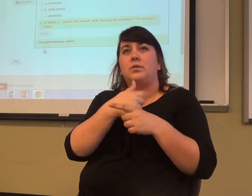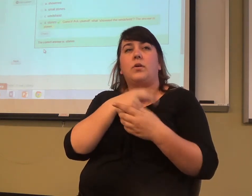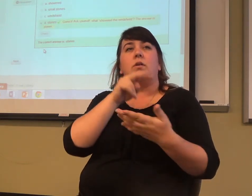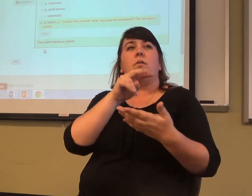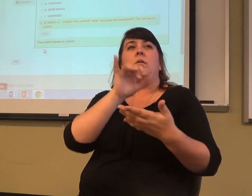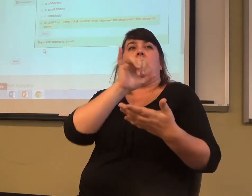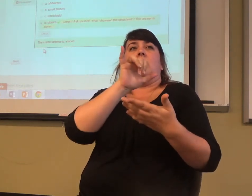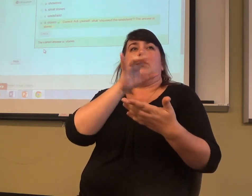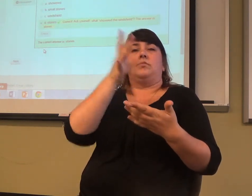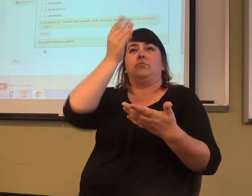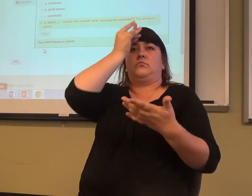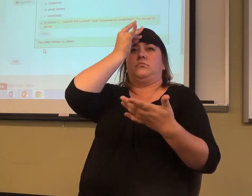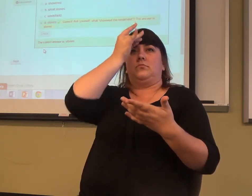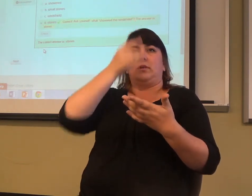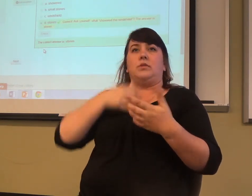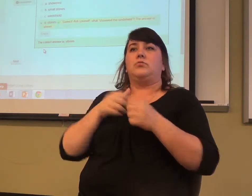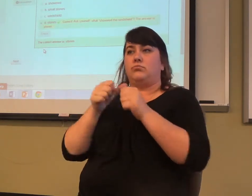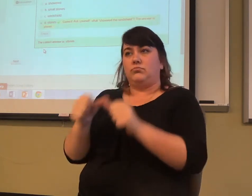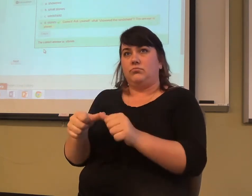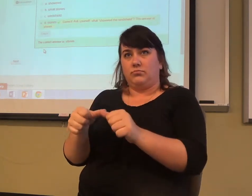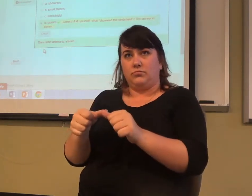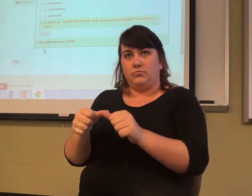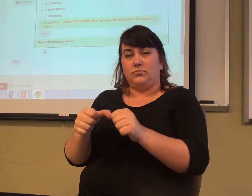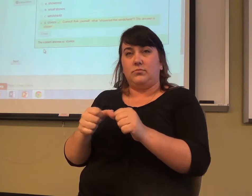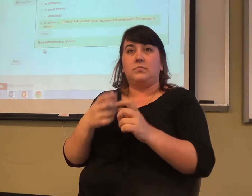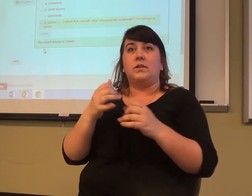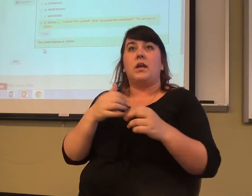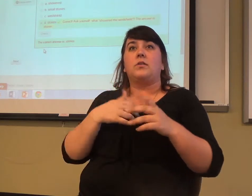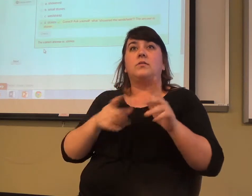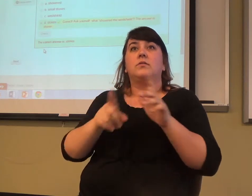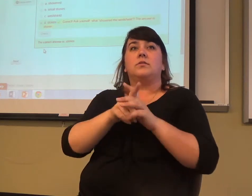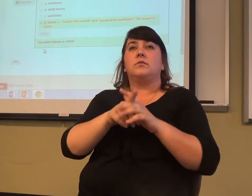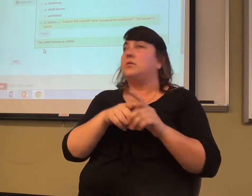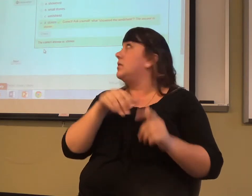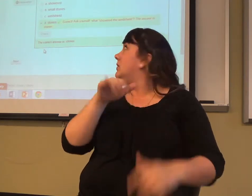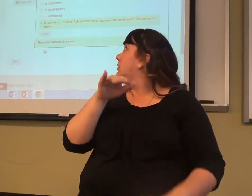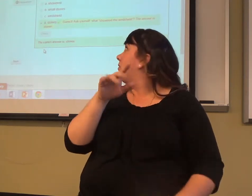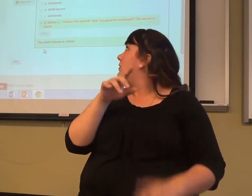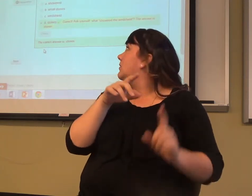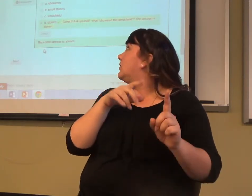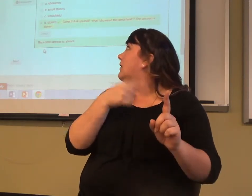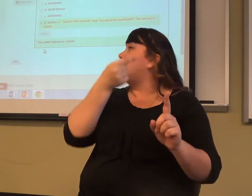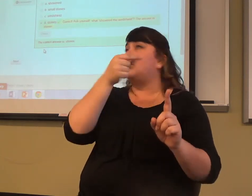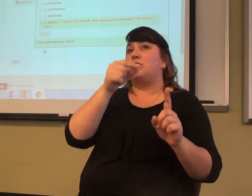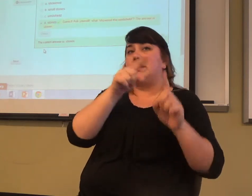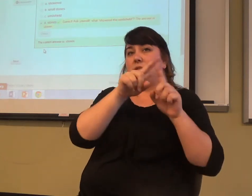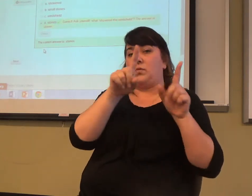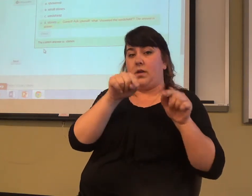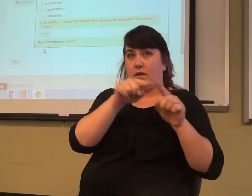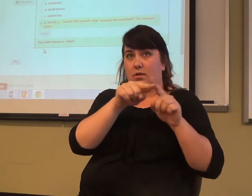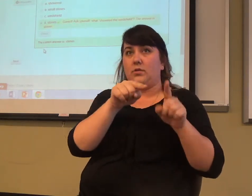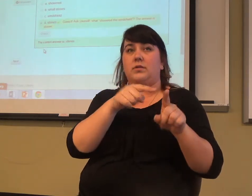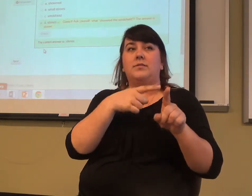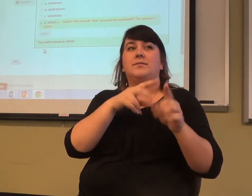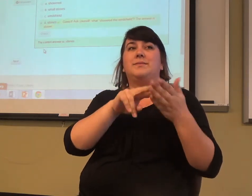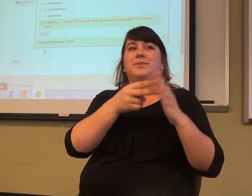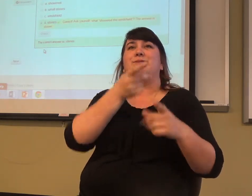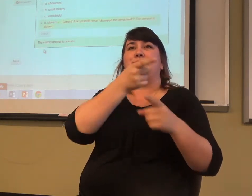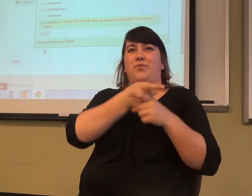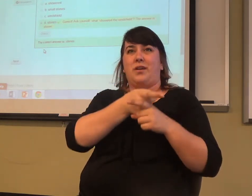going forward. I now, up here in the quiz navigation, have a green square, which is a visual cue, a reminder that I got that